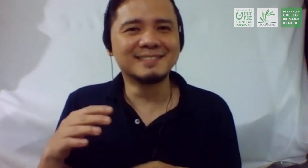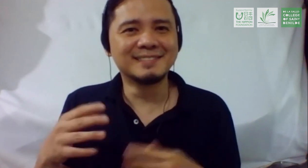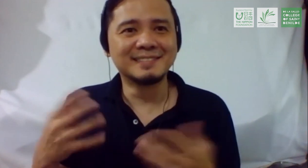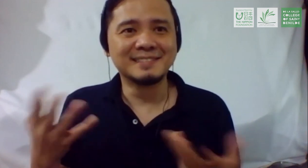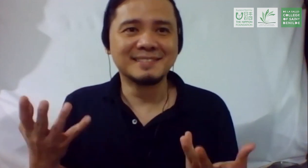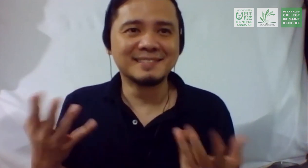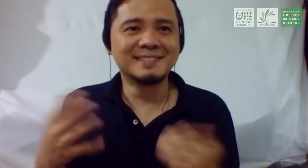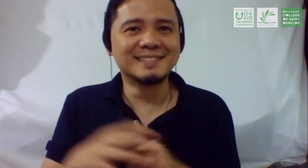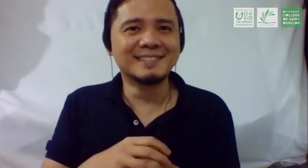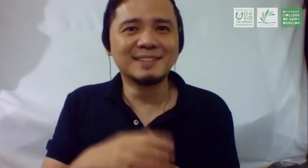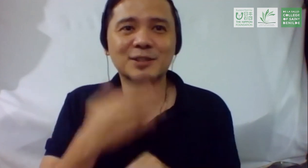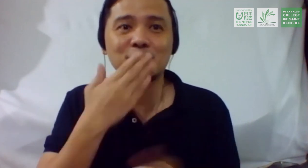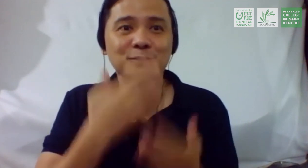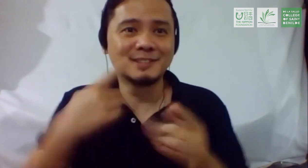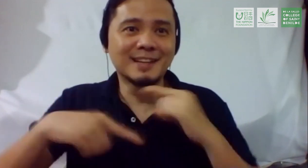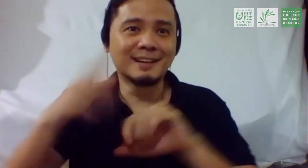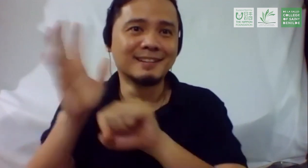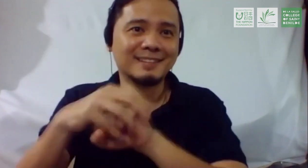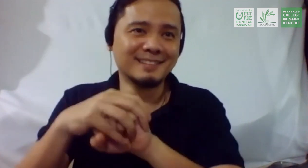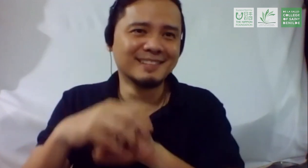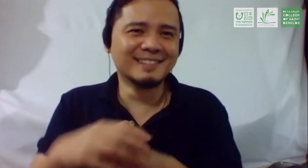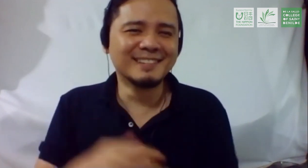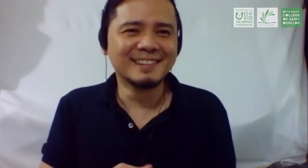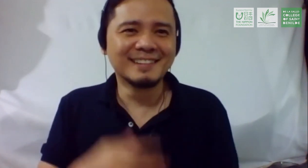Good sign for Trump. Yeah, he